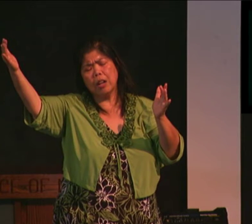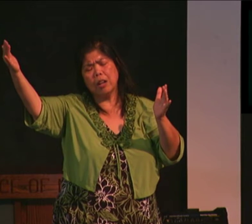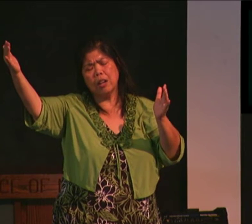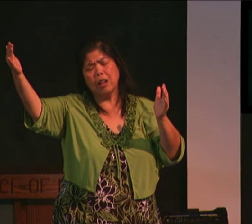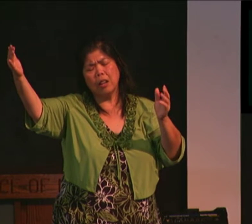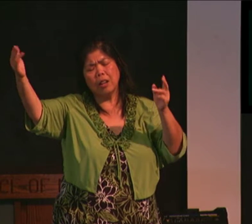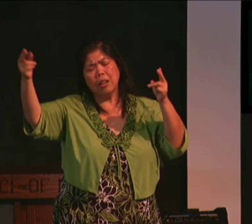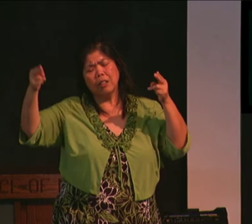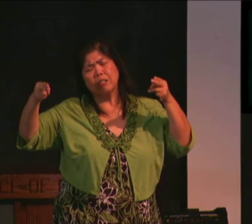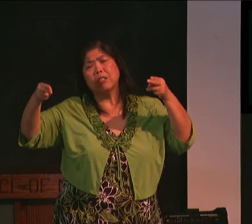and the